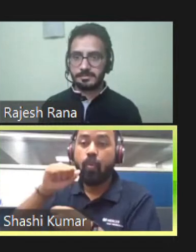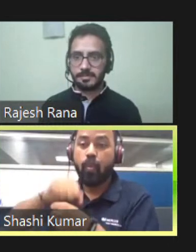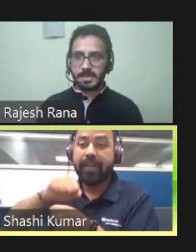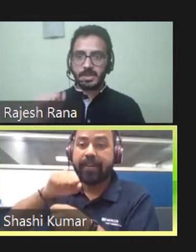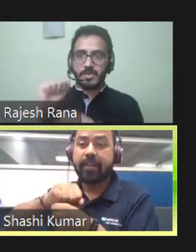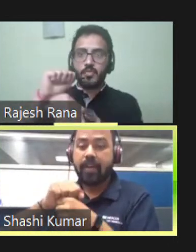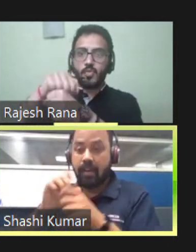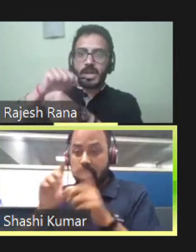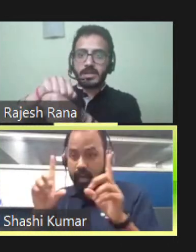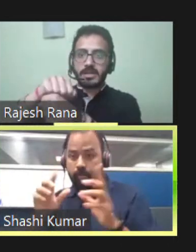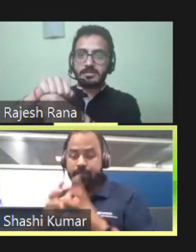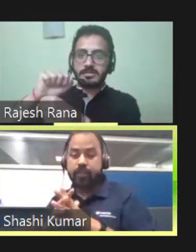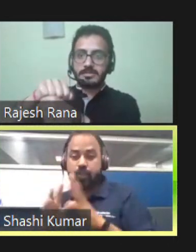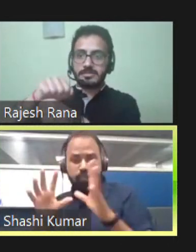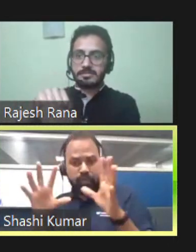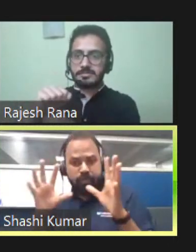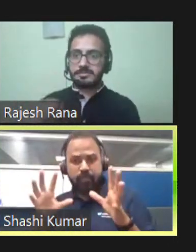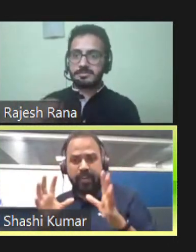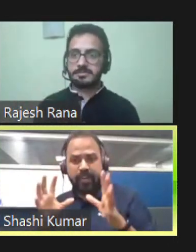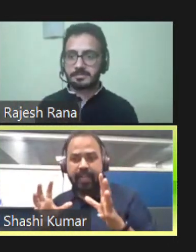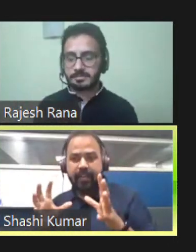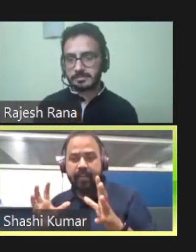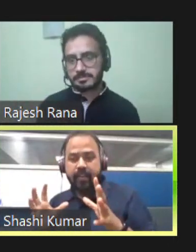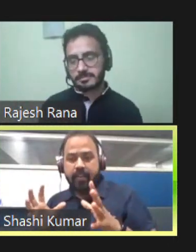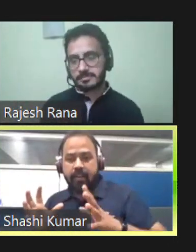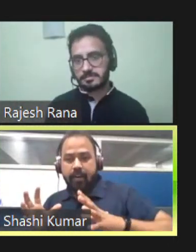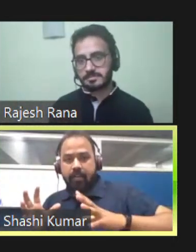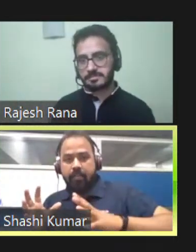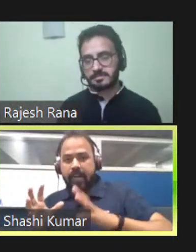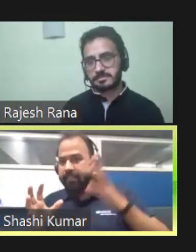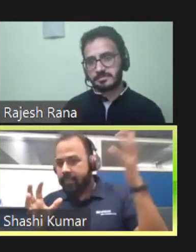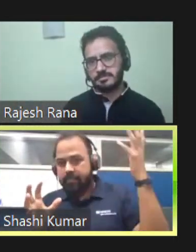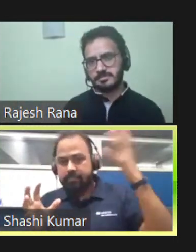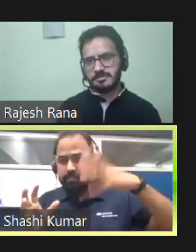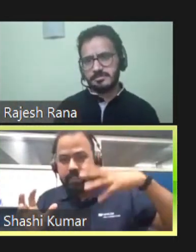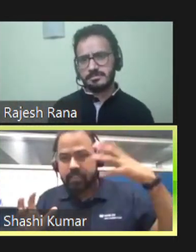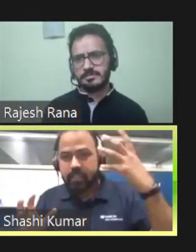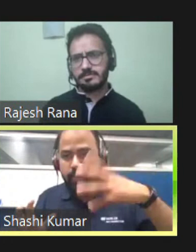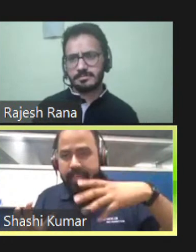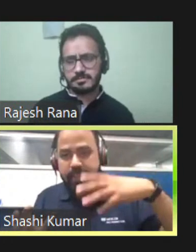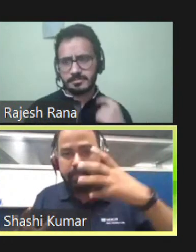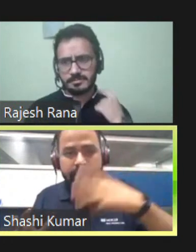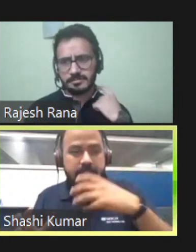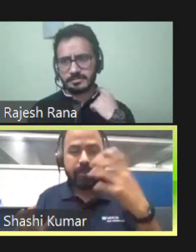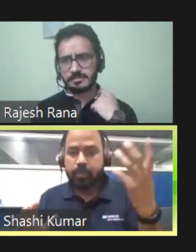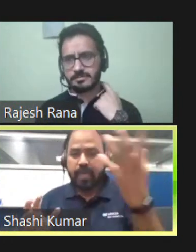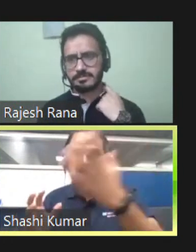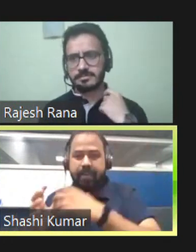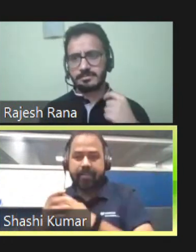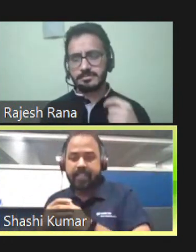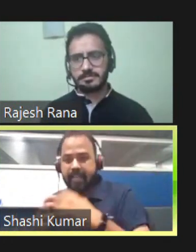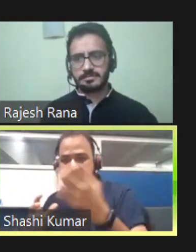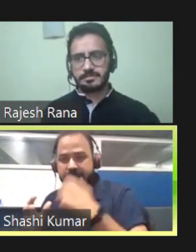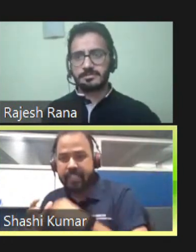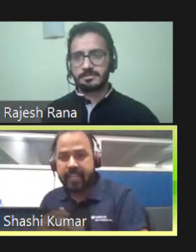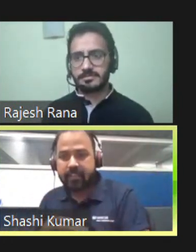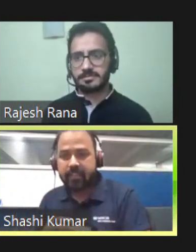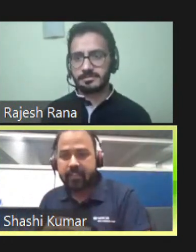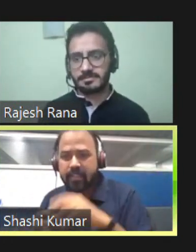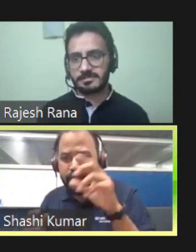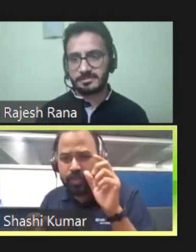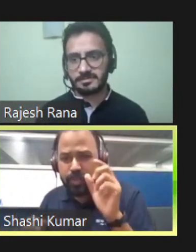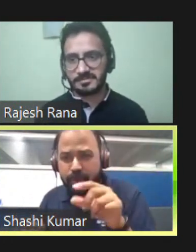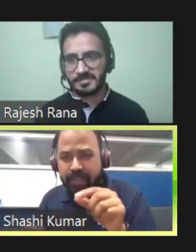like work. Work. Now, you would be wondering, I think just a query came into my mind, Rajesh, help me with